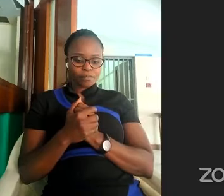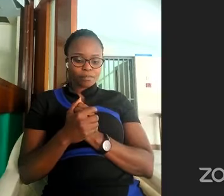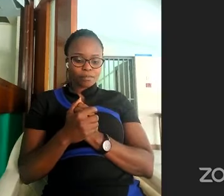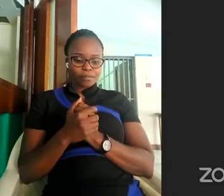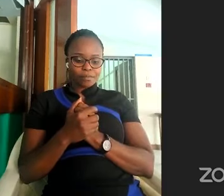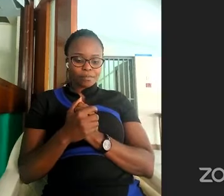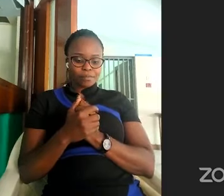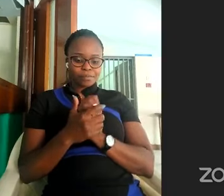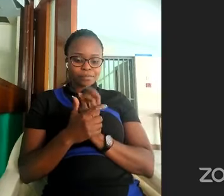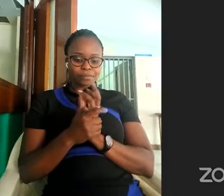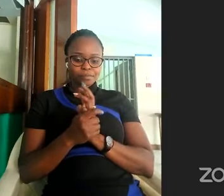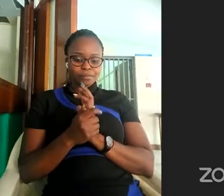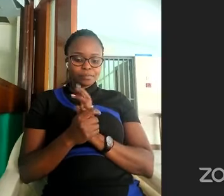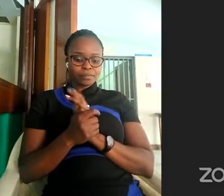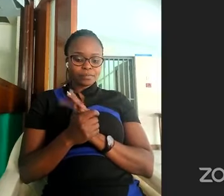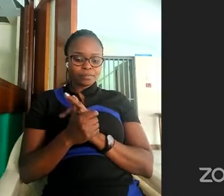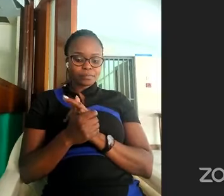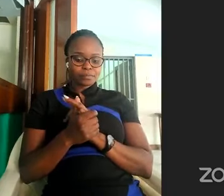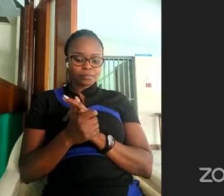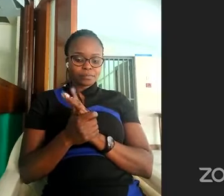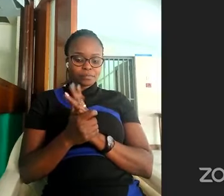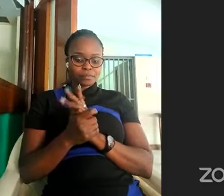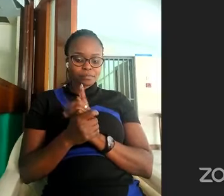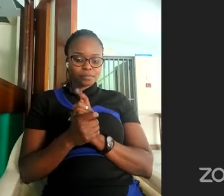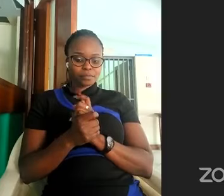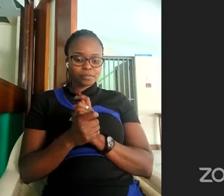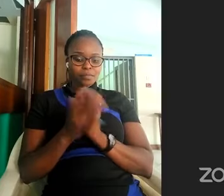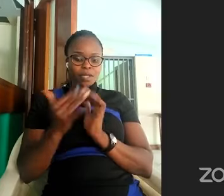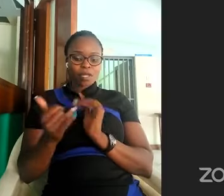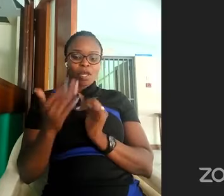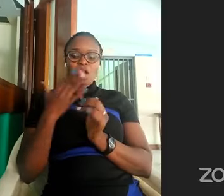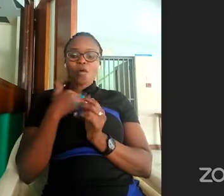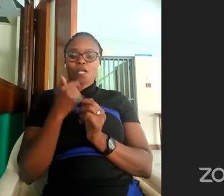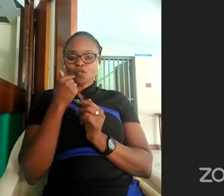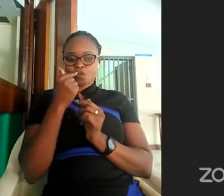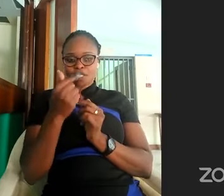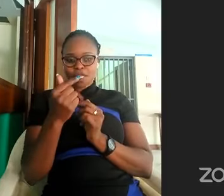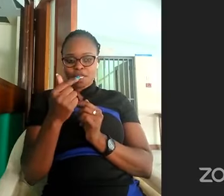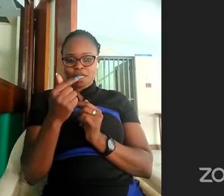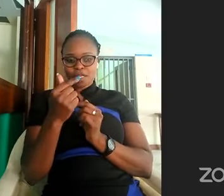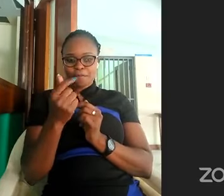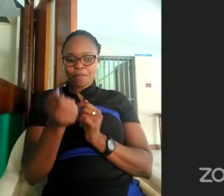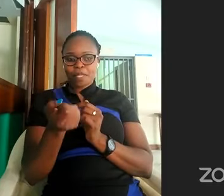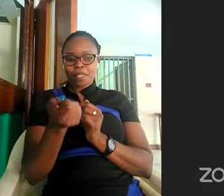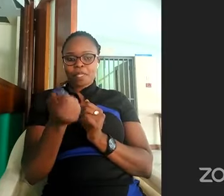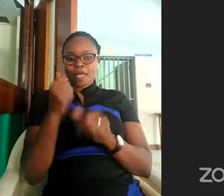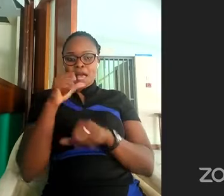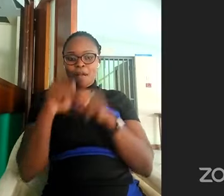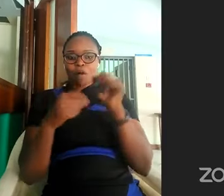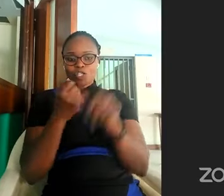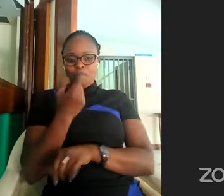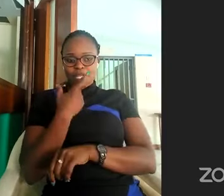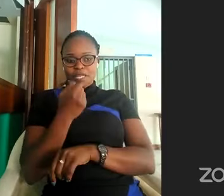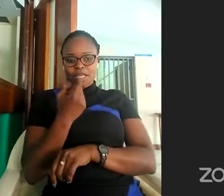before me. So what I would wish to say about medication is that at times you find